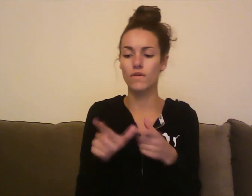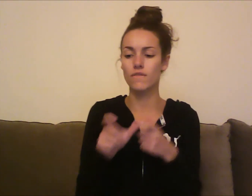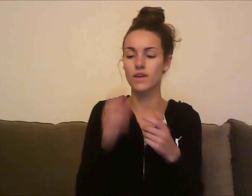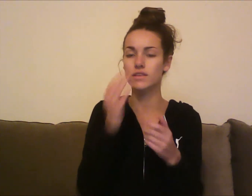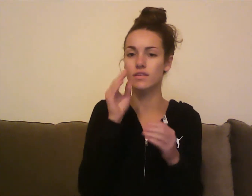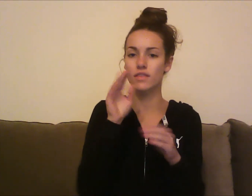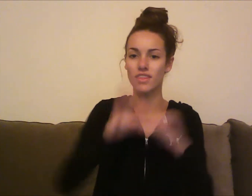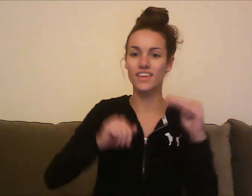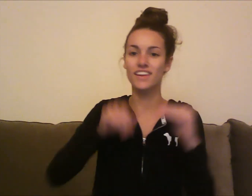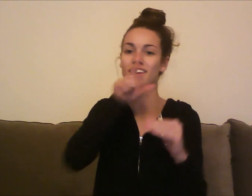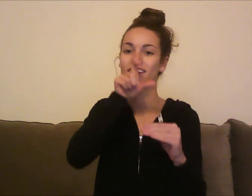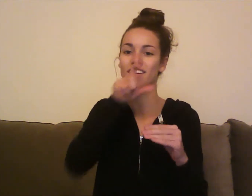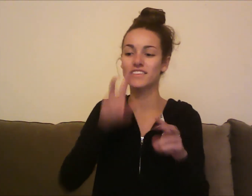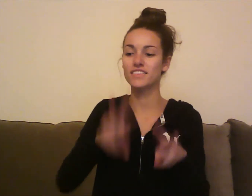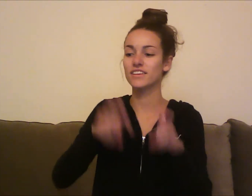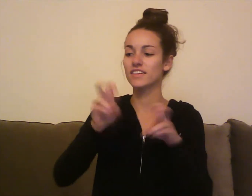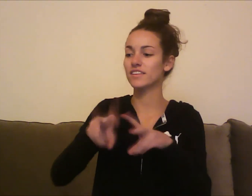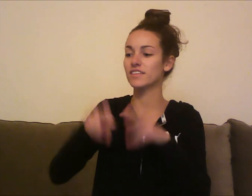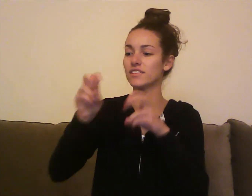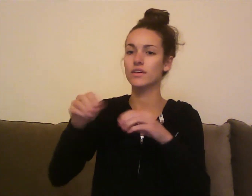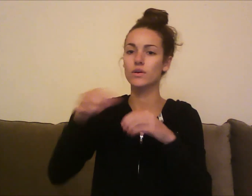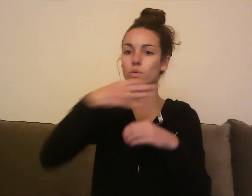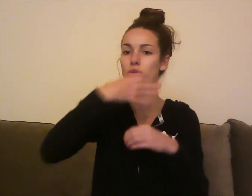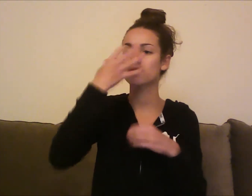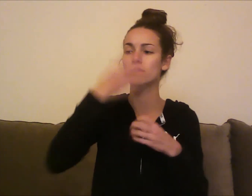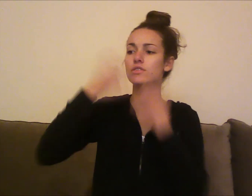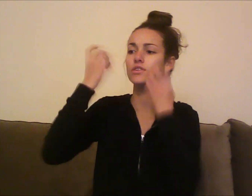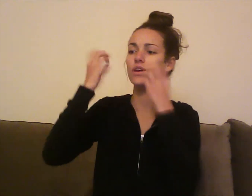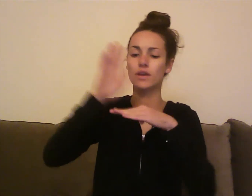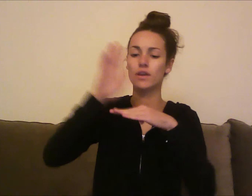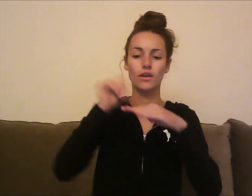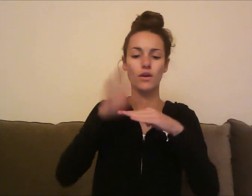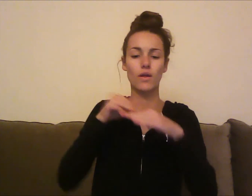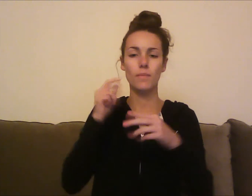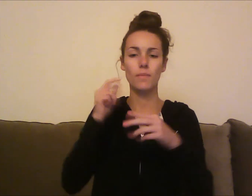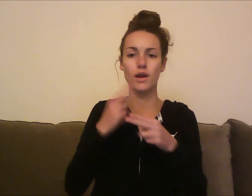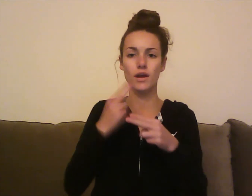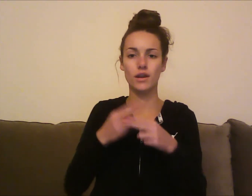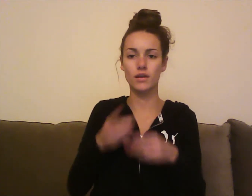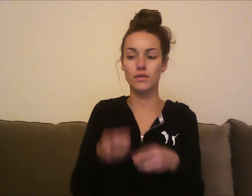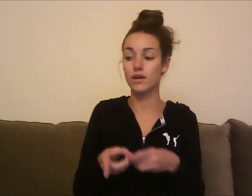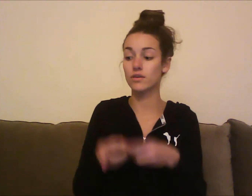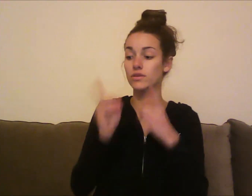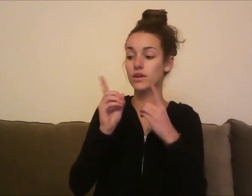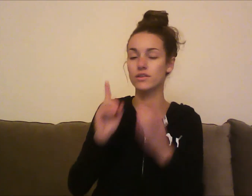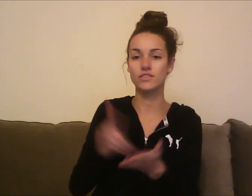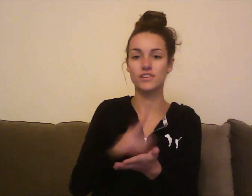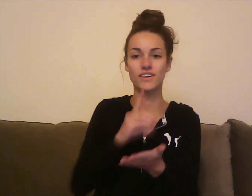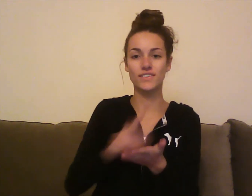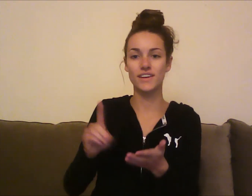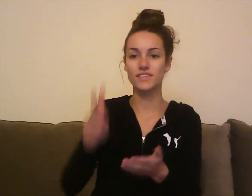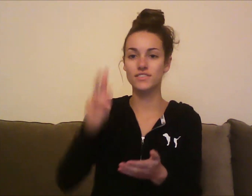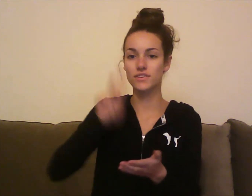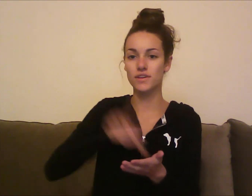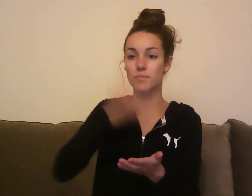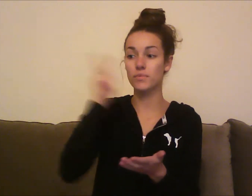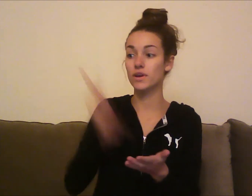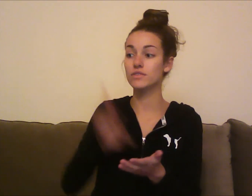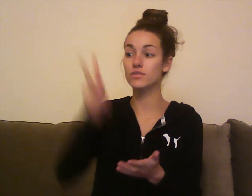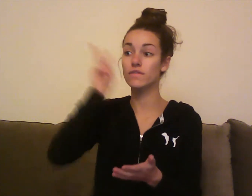than eagles, his coursers they came, and he whistled and he shouted and he called them all by name. Now Dasher, now Dancer, now Prancer and